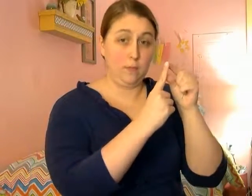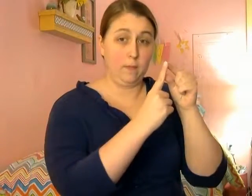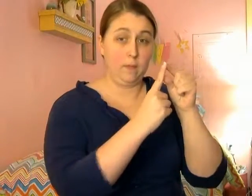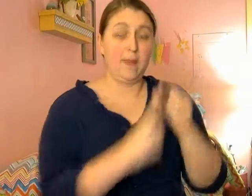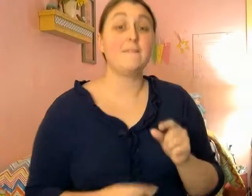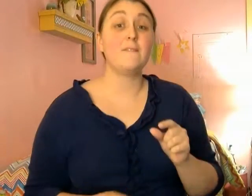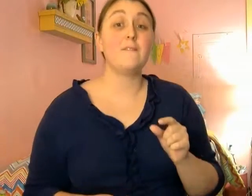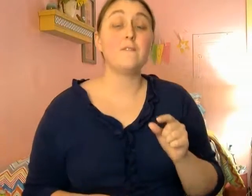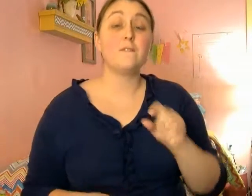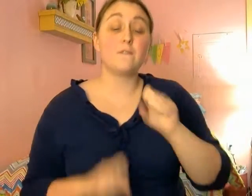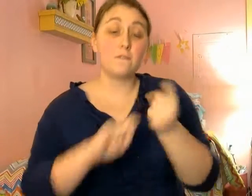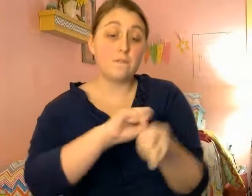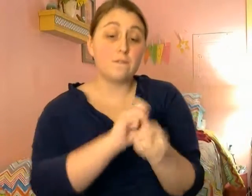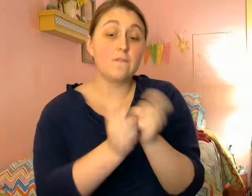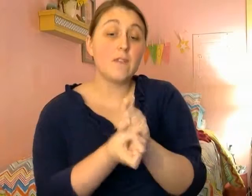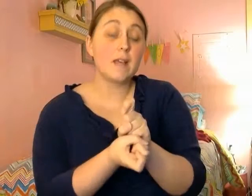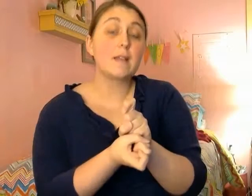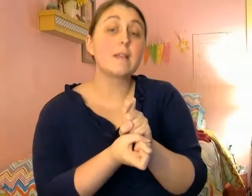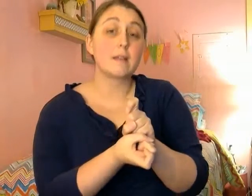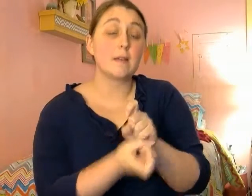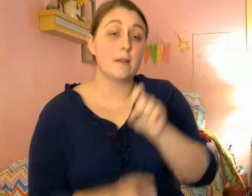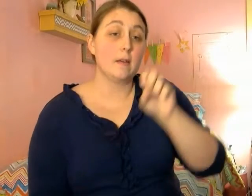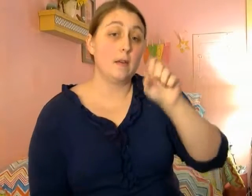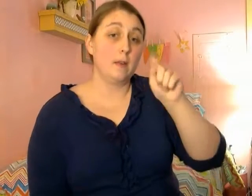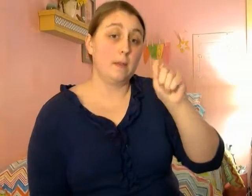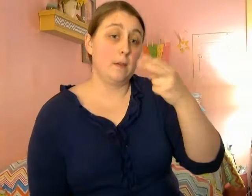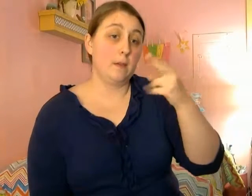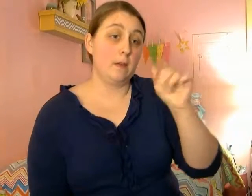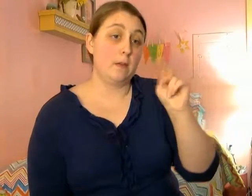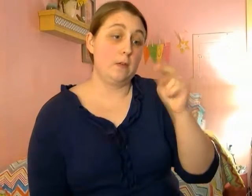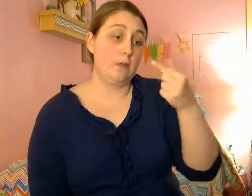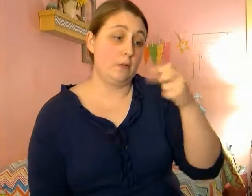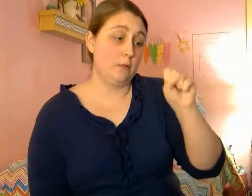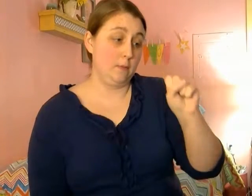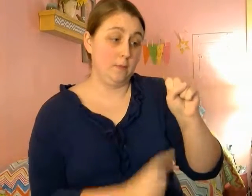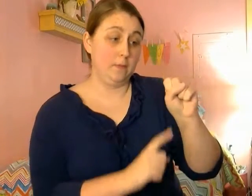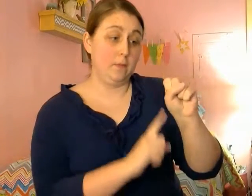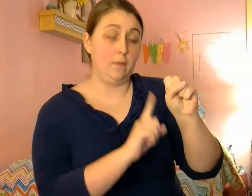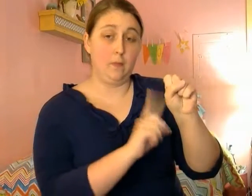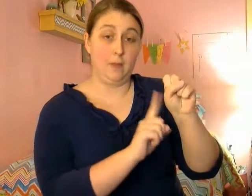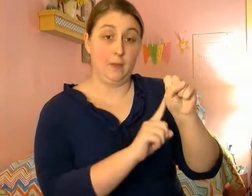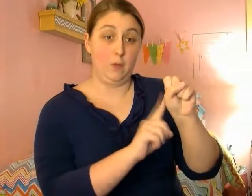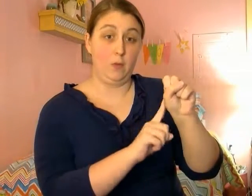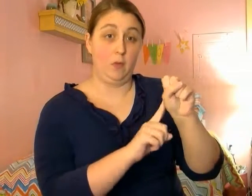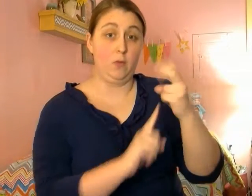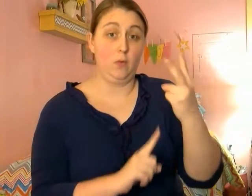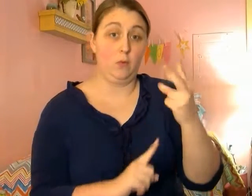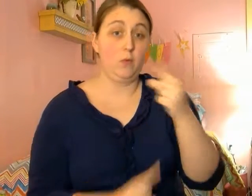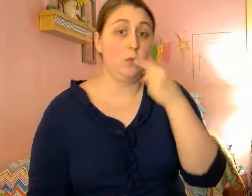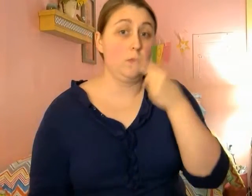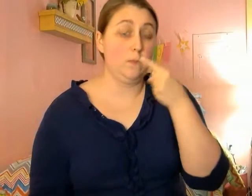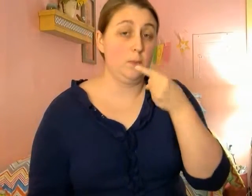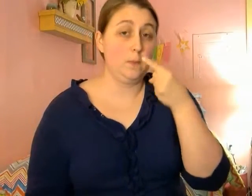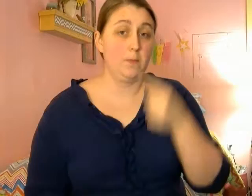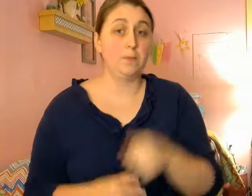fix things. Yes, so you have 2 S sounds. Any other number you want to practice?